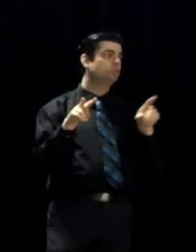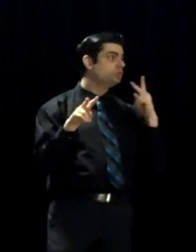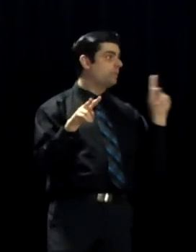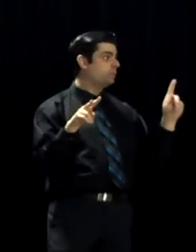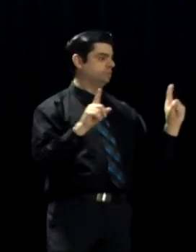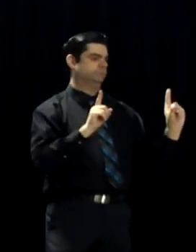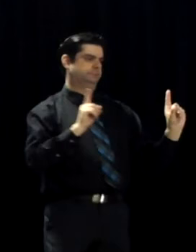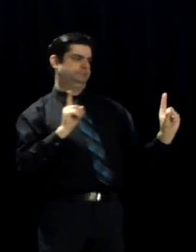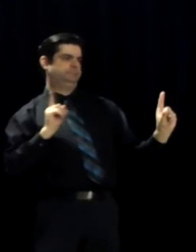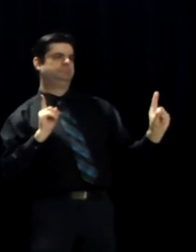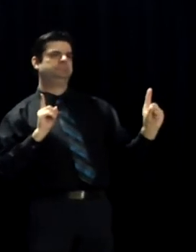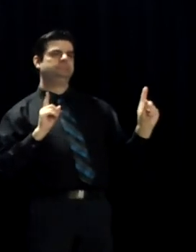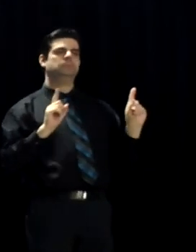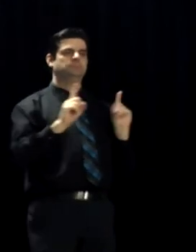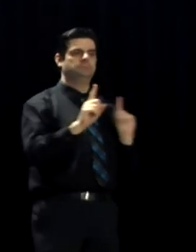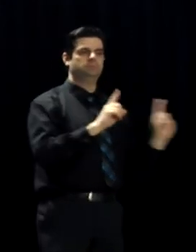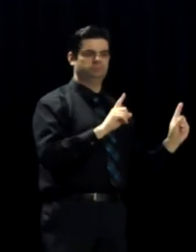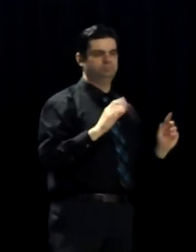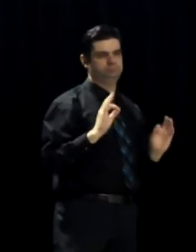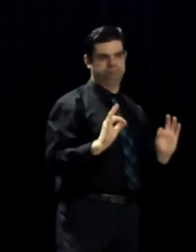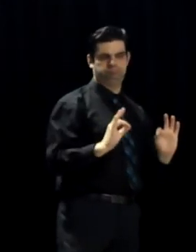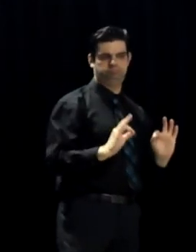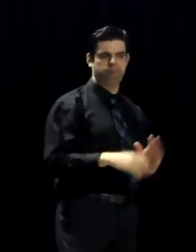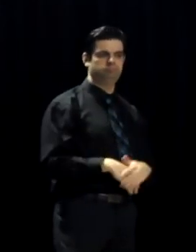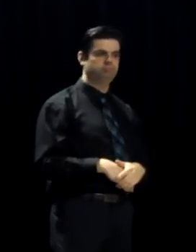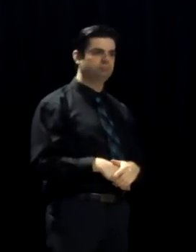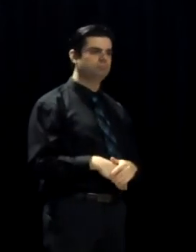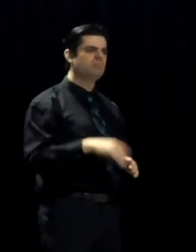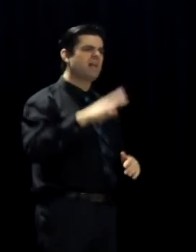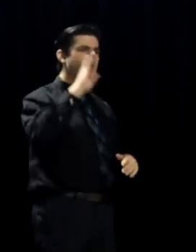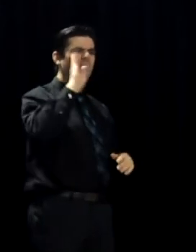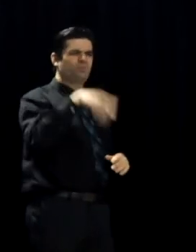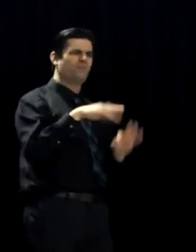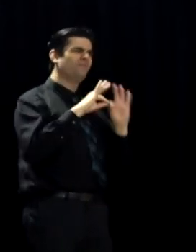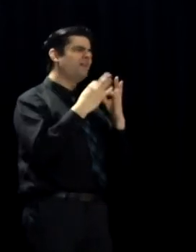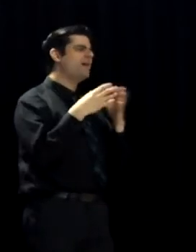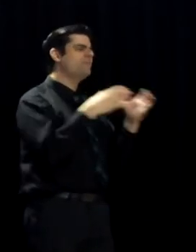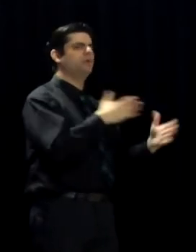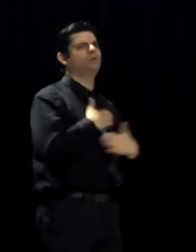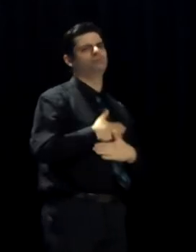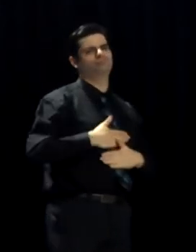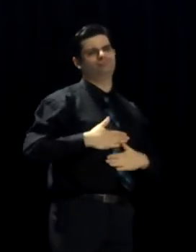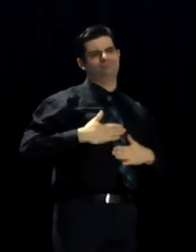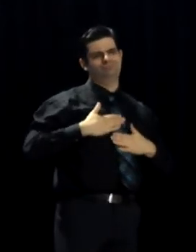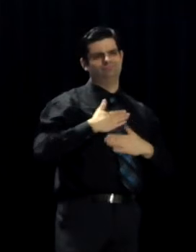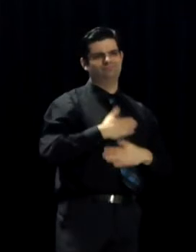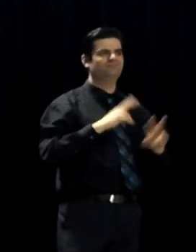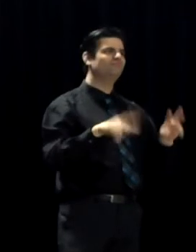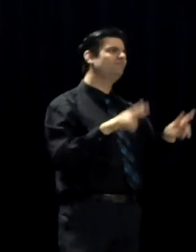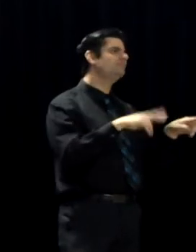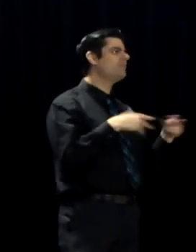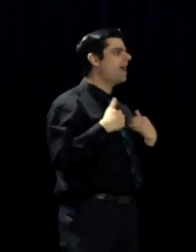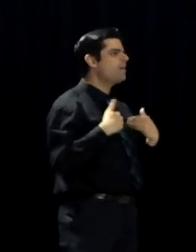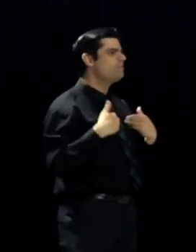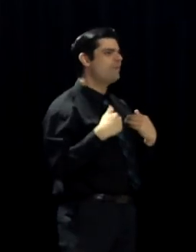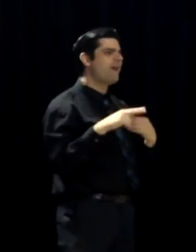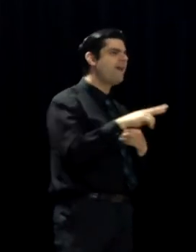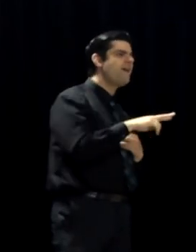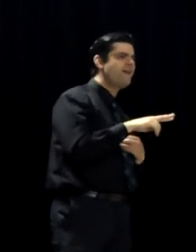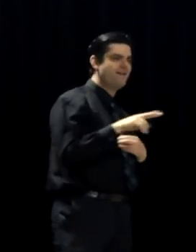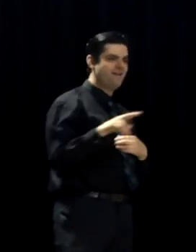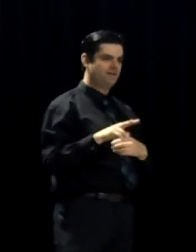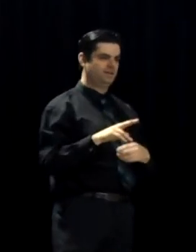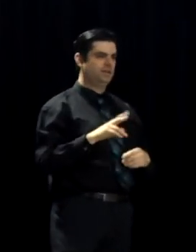themselves. Certainly want to remind people you need to become a member at your zoo. It's the best zoo in the country. So